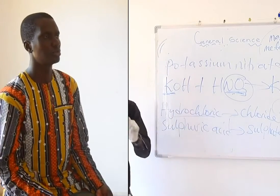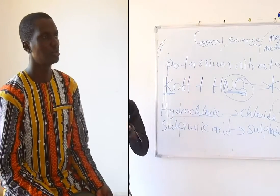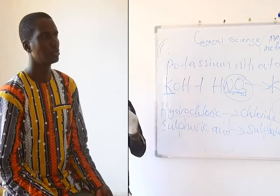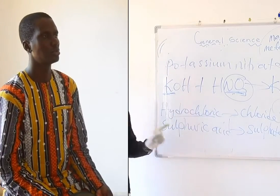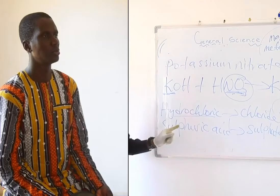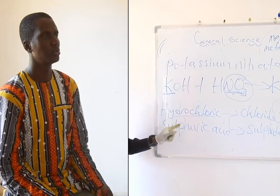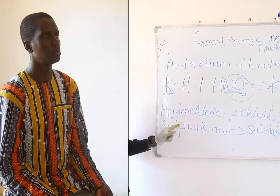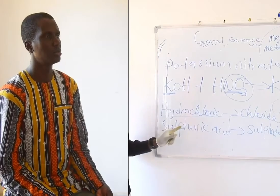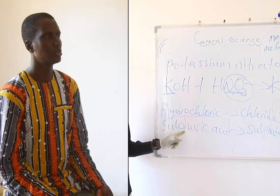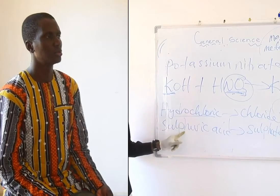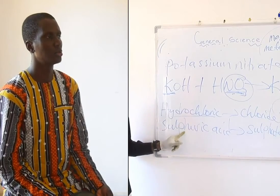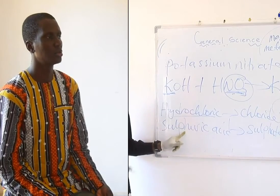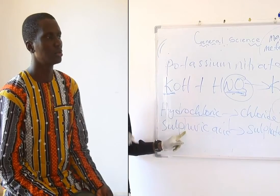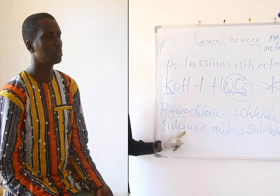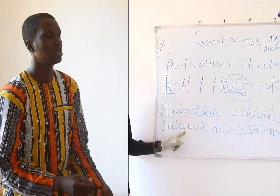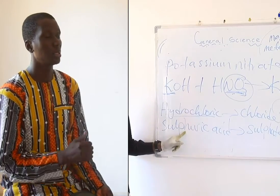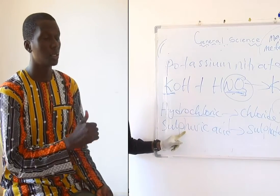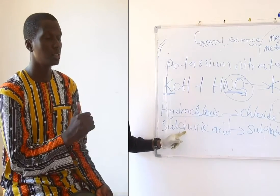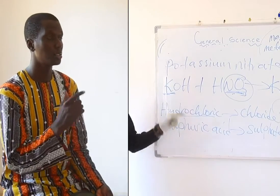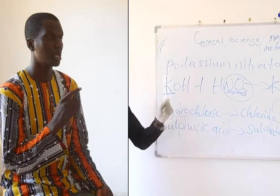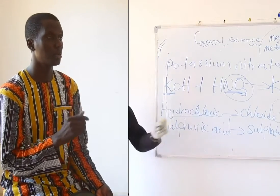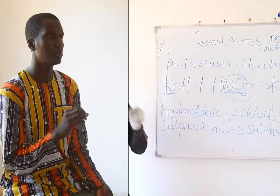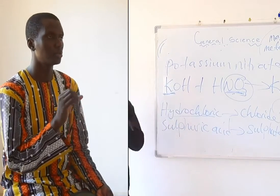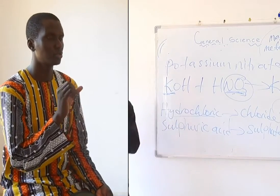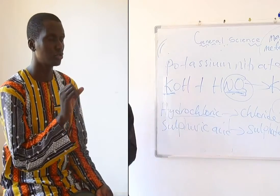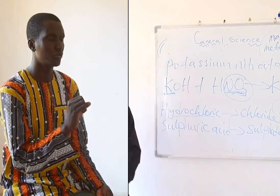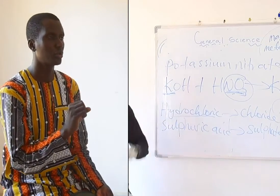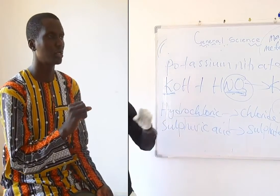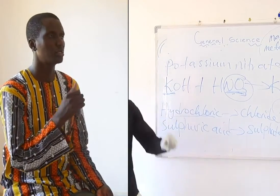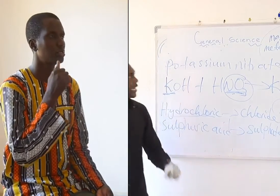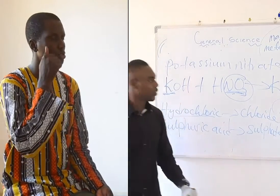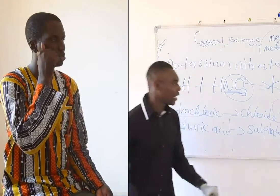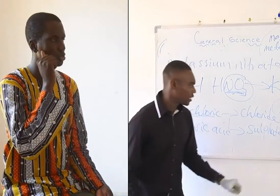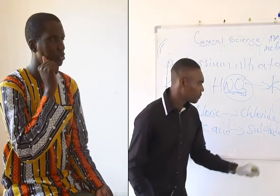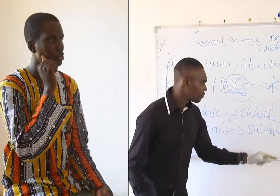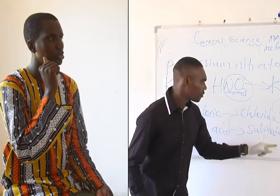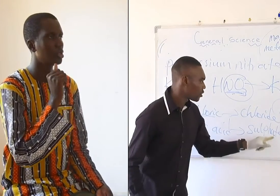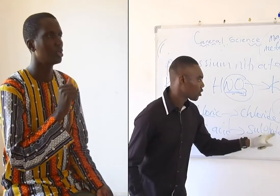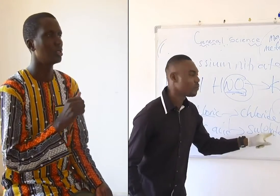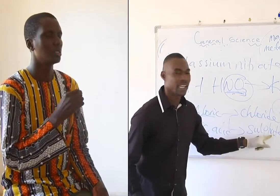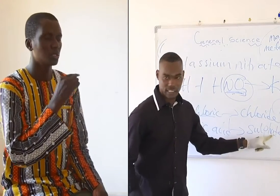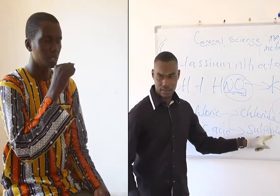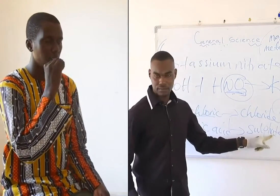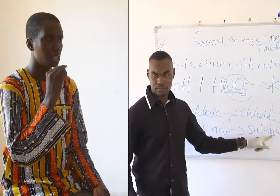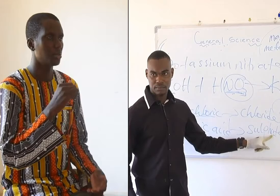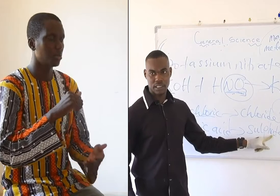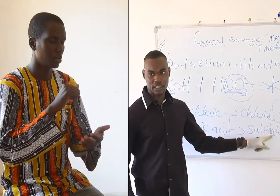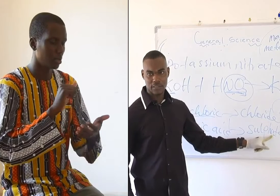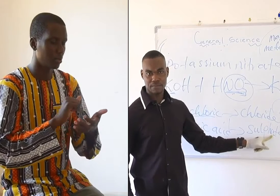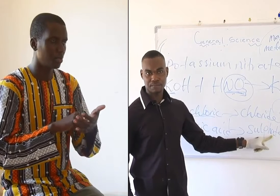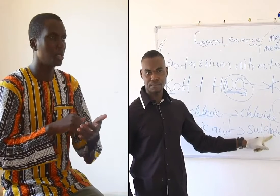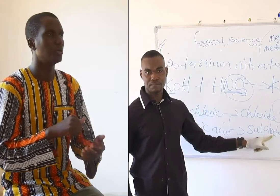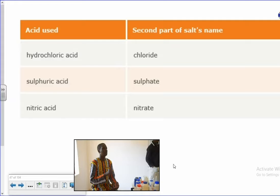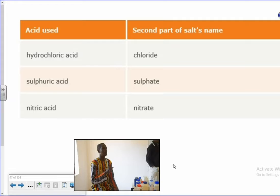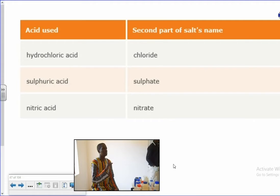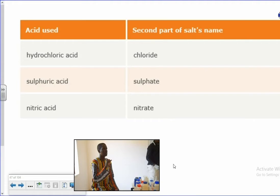anytime sulfuric acid is used to make any salt, the name of that salt should end in what? Sulfate,